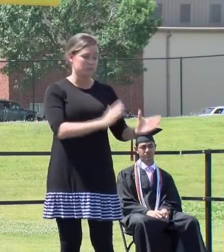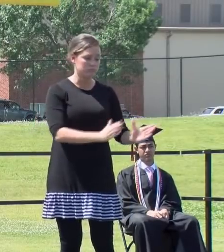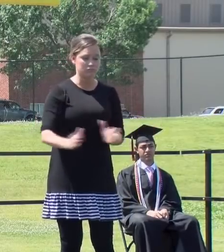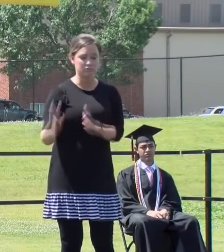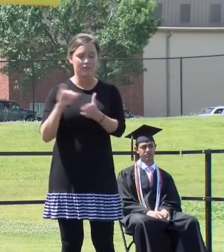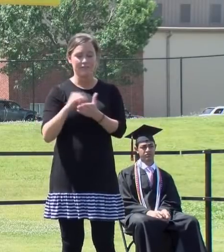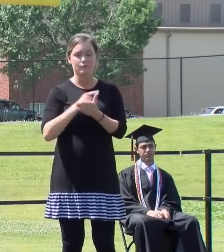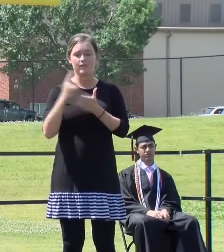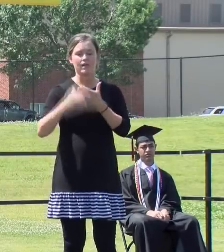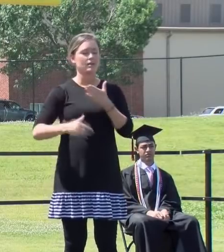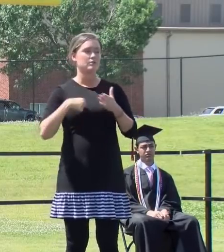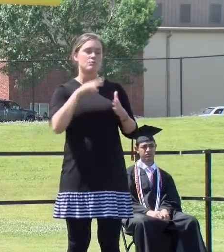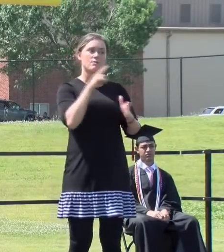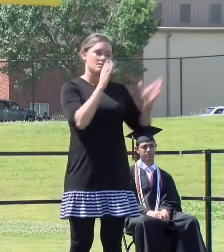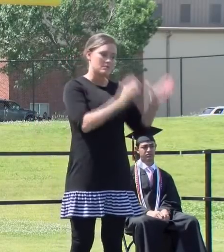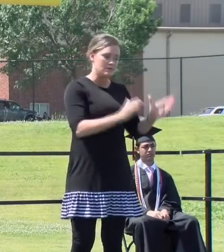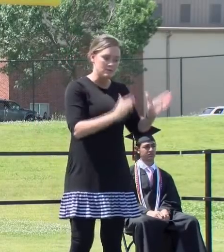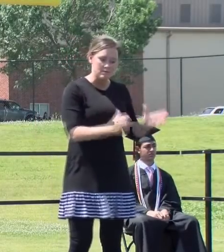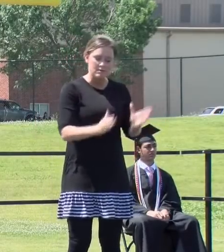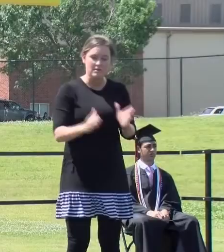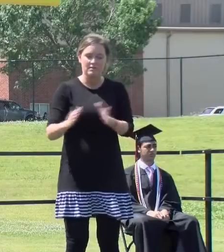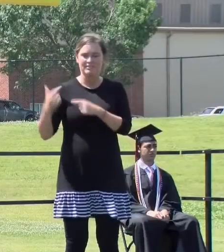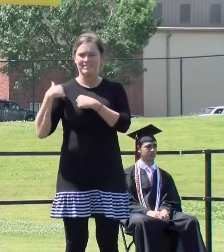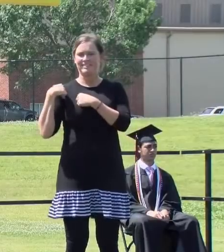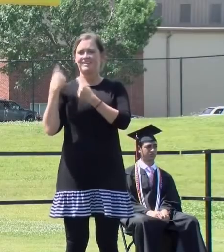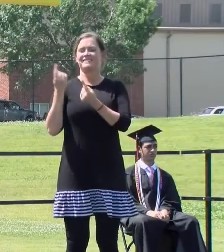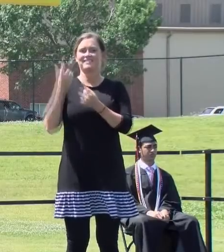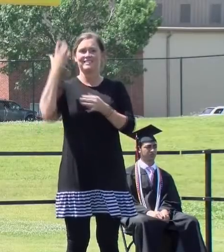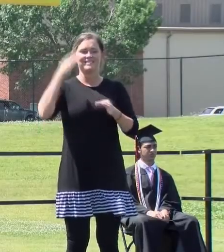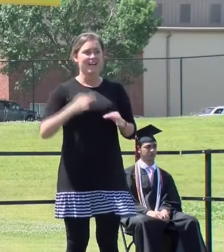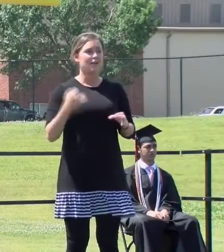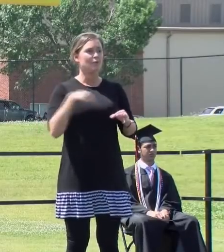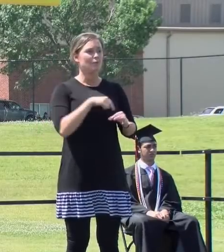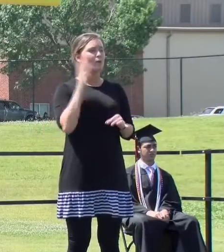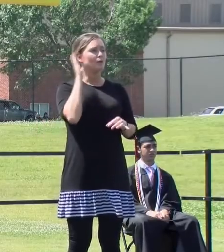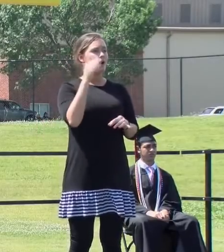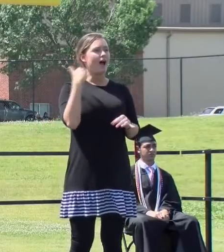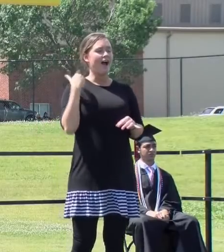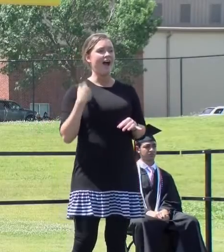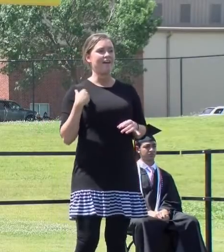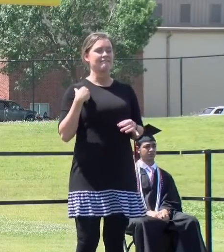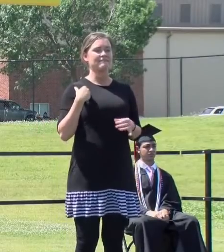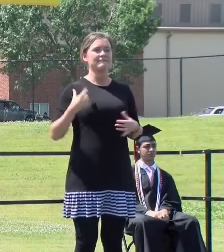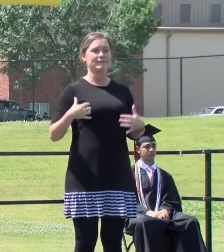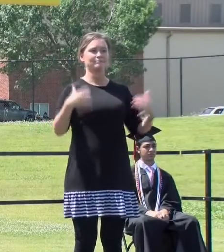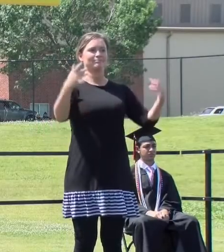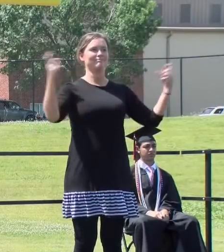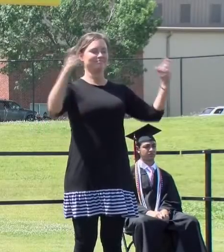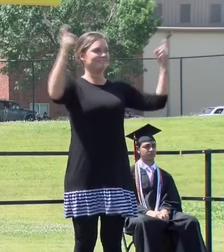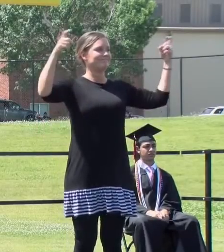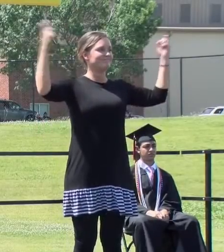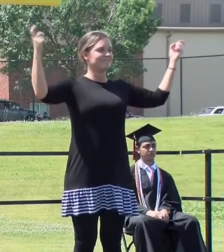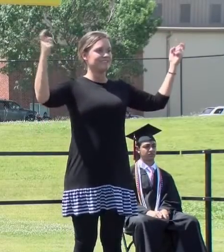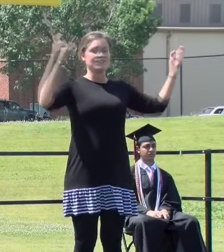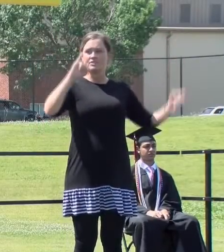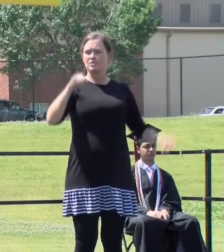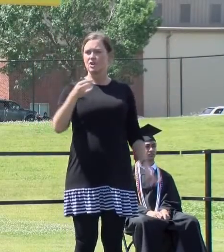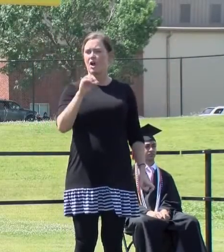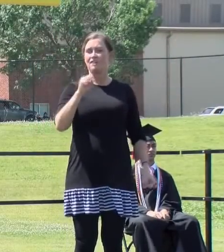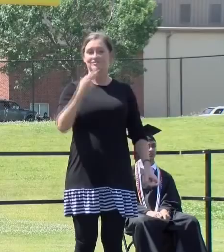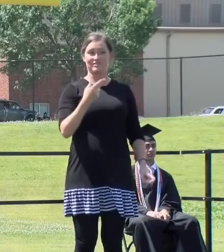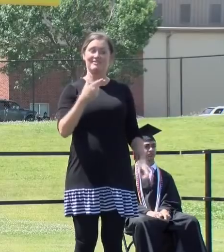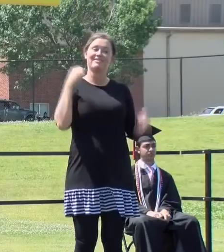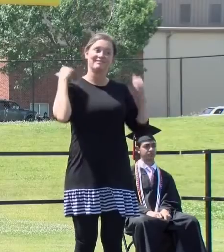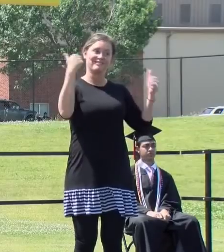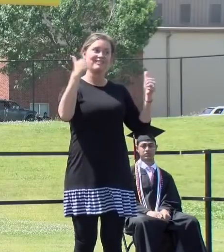been preparing this event ever since it was decided we would have an in-person ceremony. Josh, well